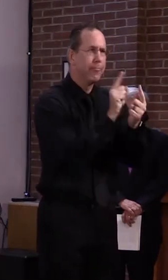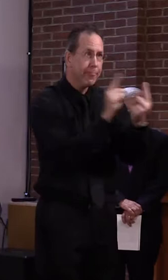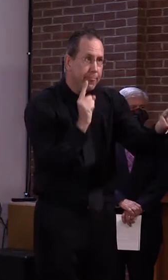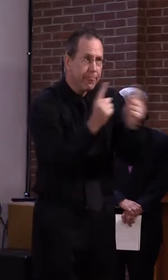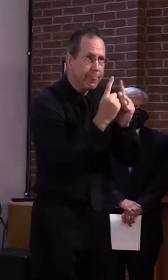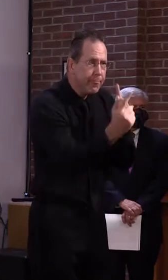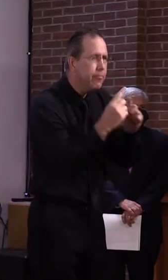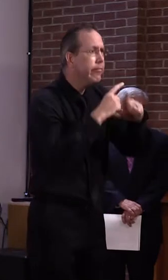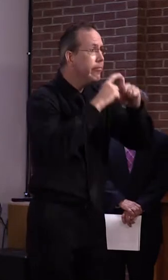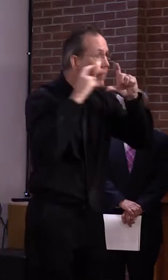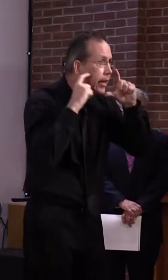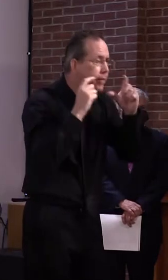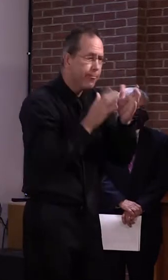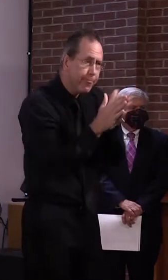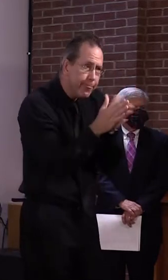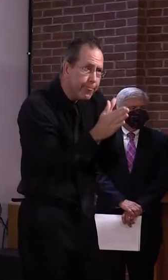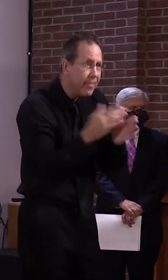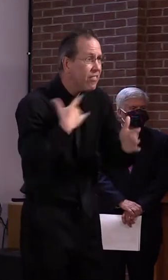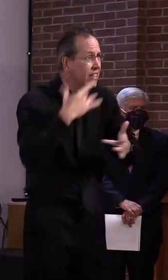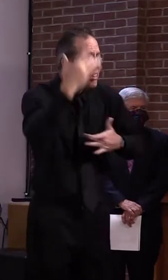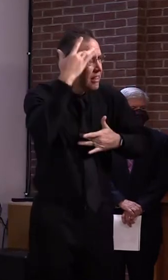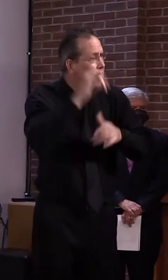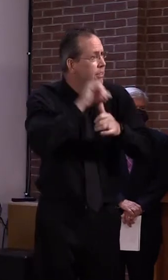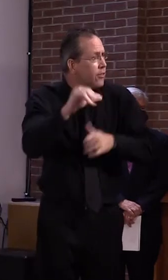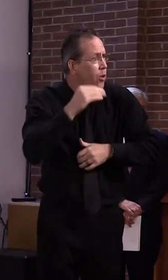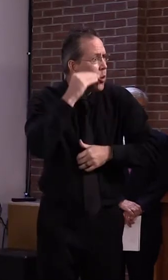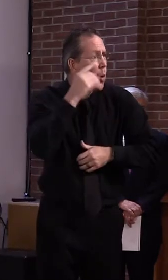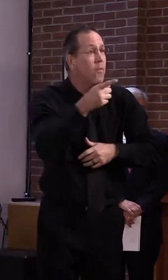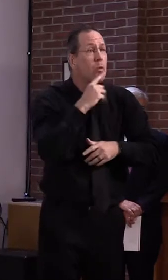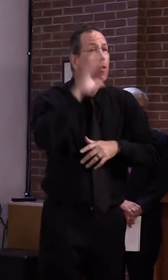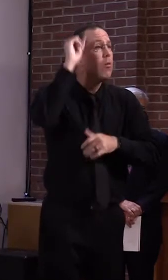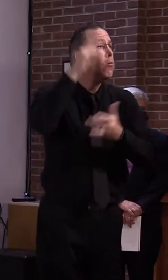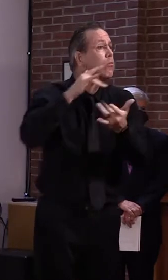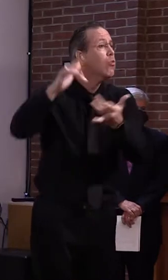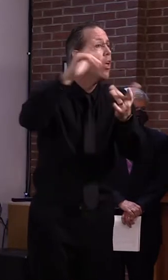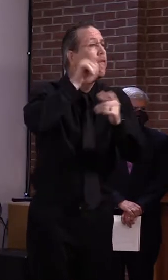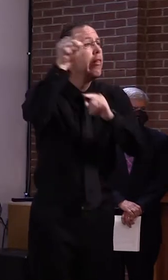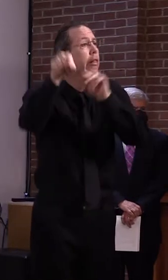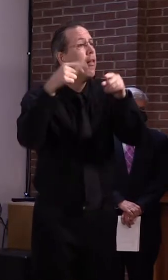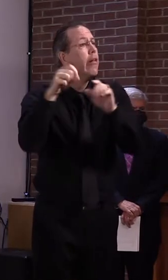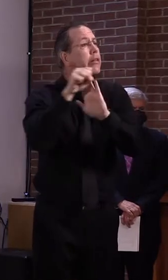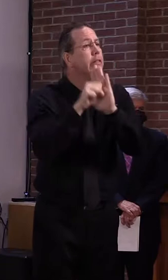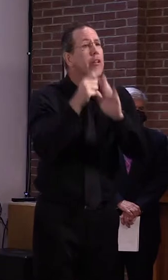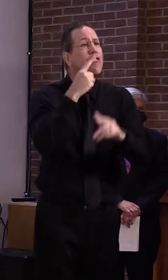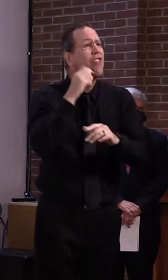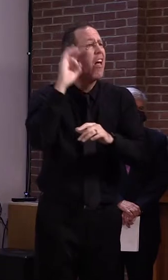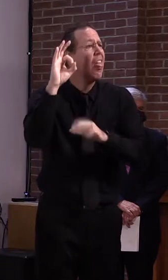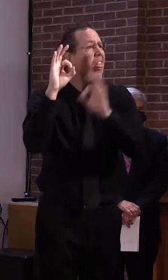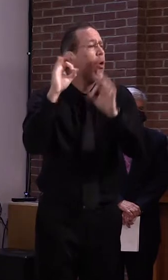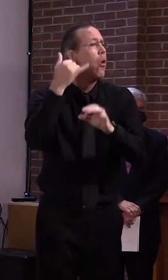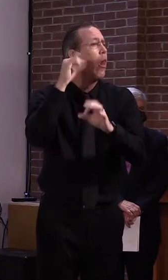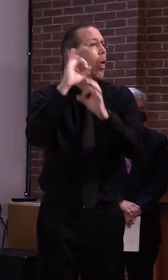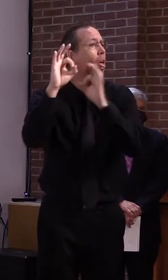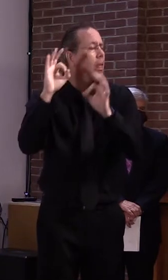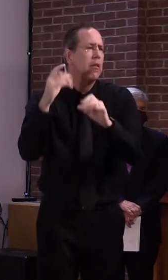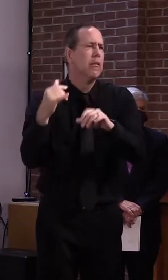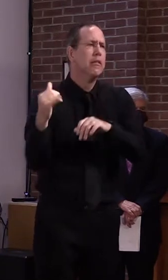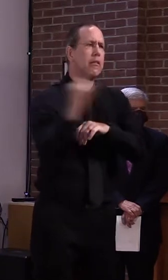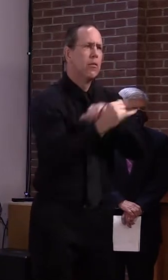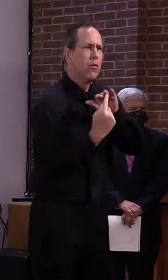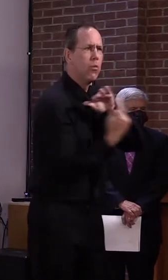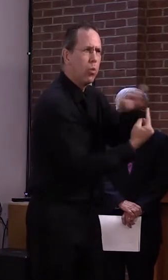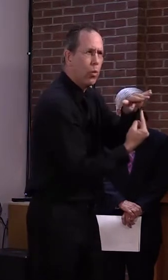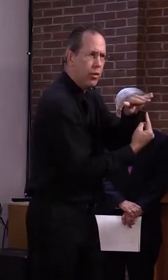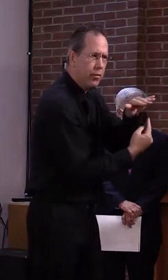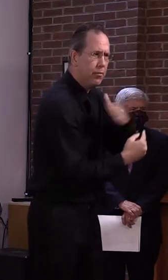lot, staying home when sick, and quarantining when you've been exposed to someone with COVID or travel